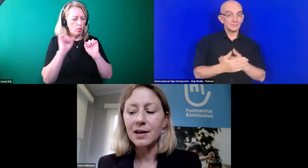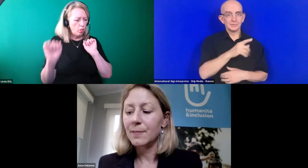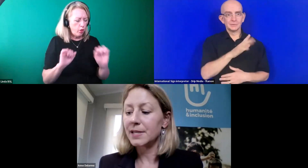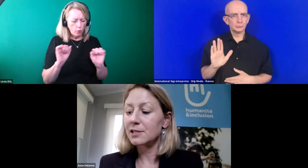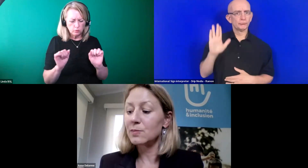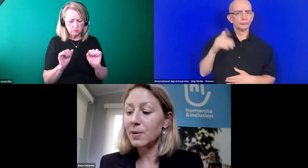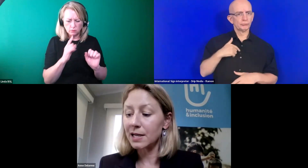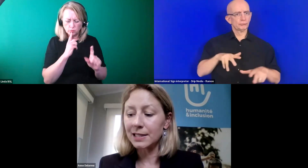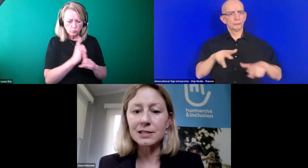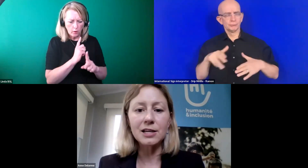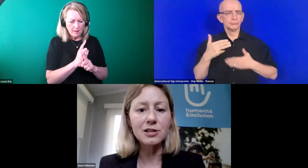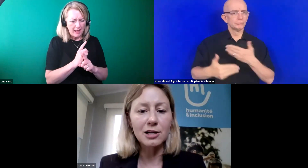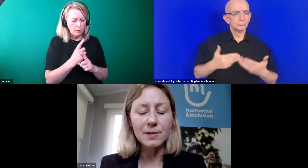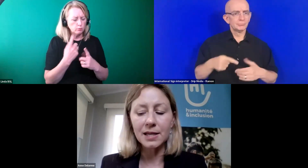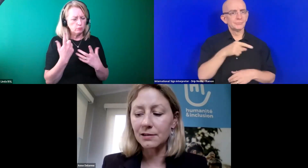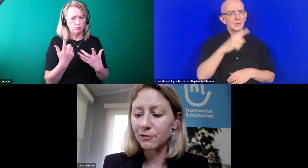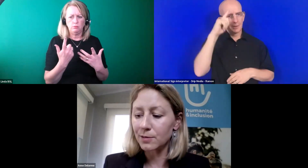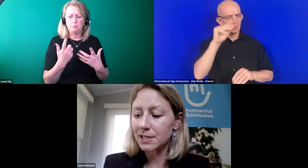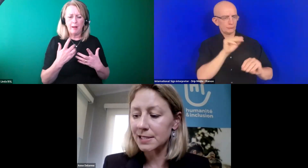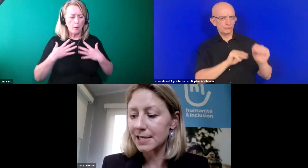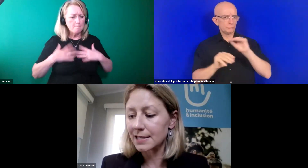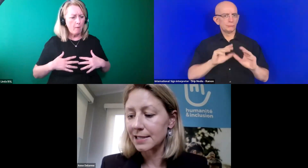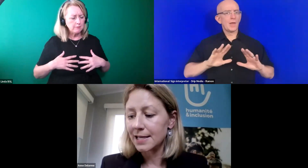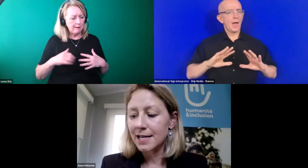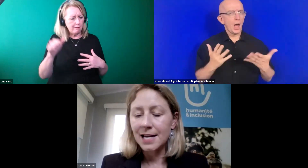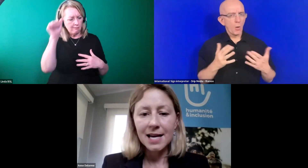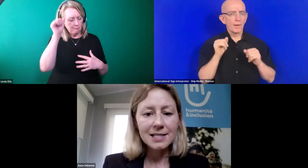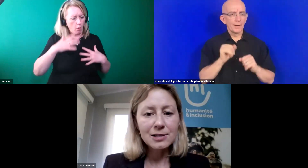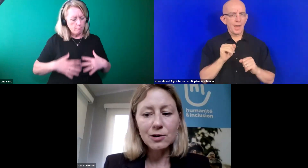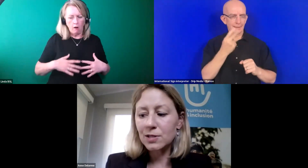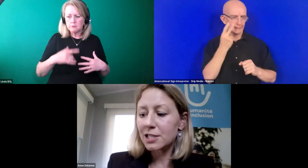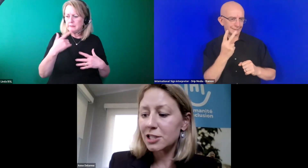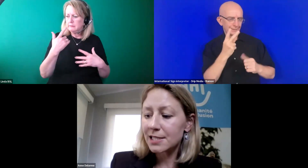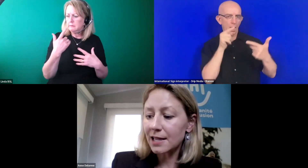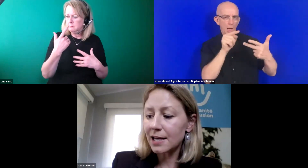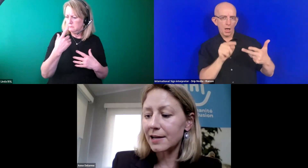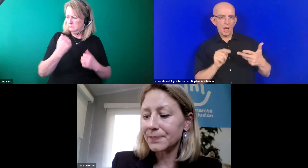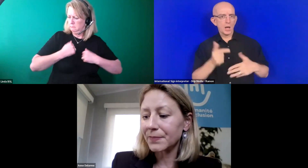autonomy makes it to bodily autonomy and informed consent. And so